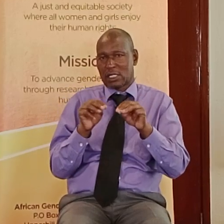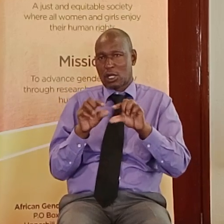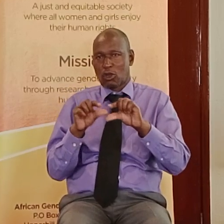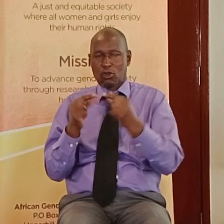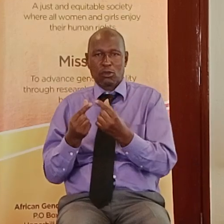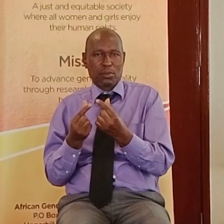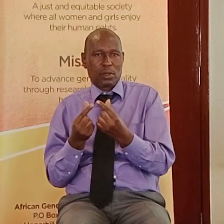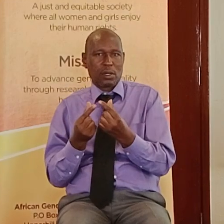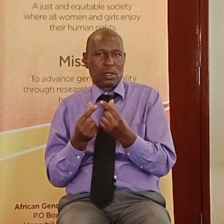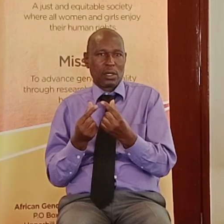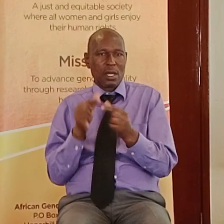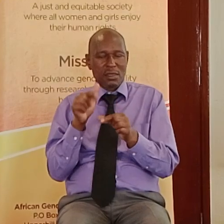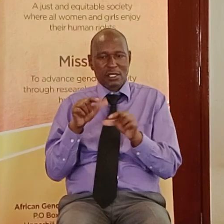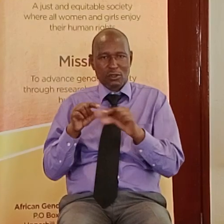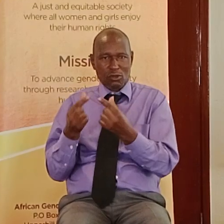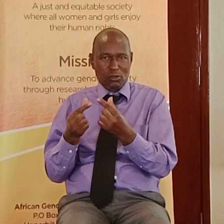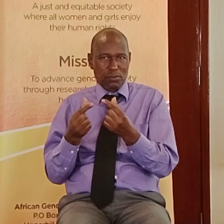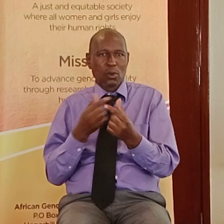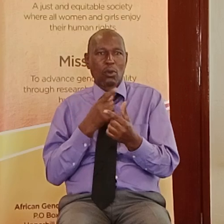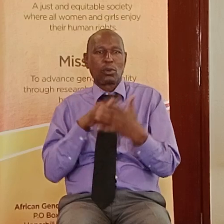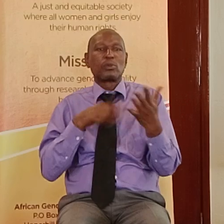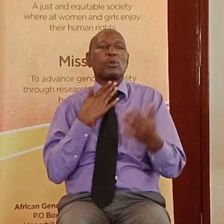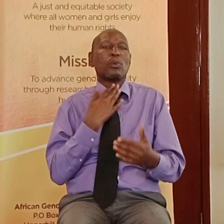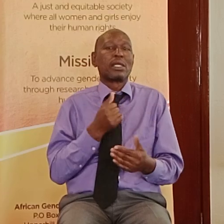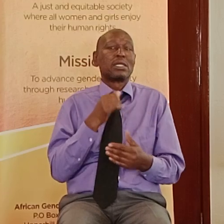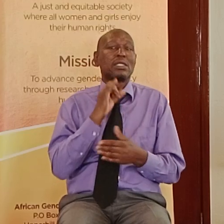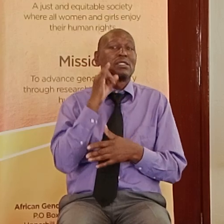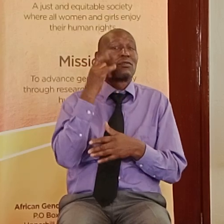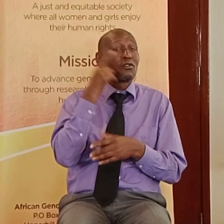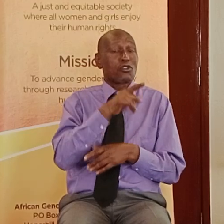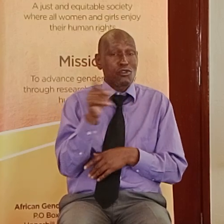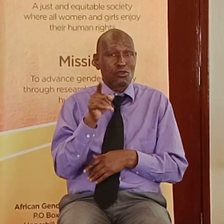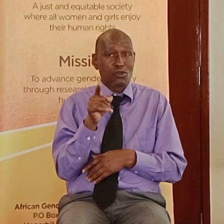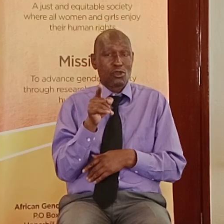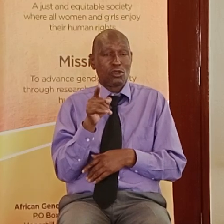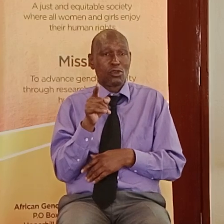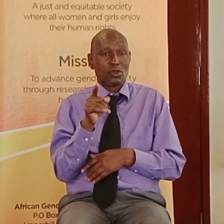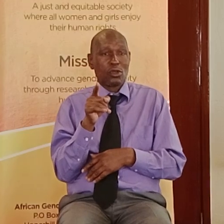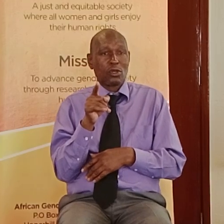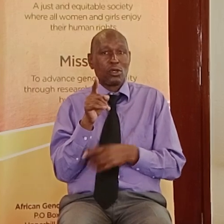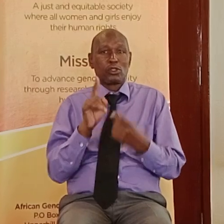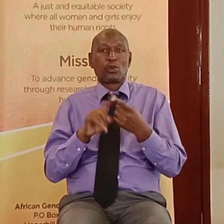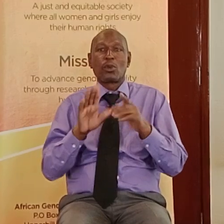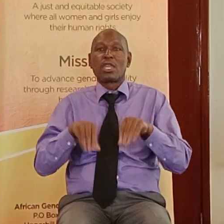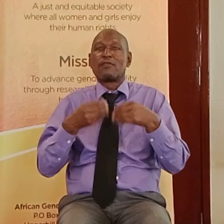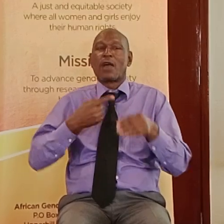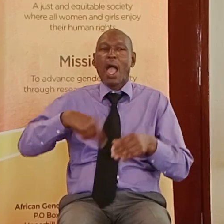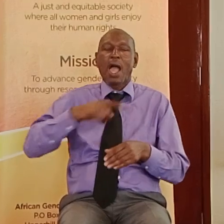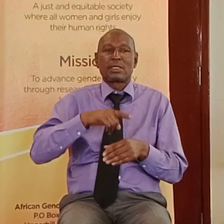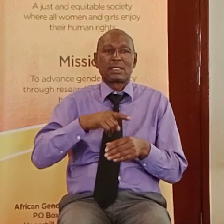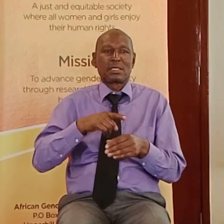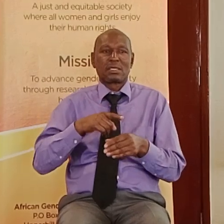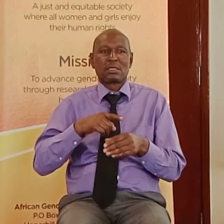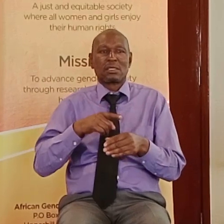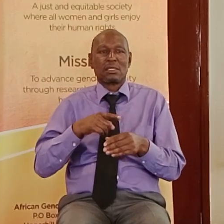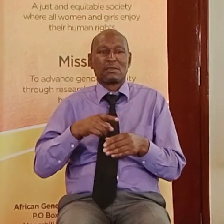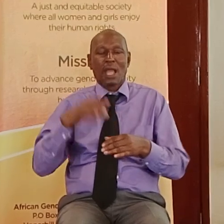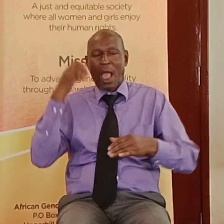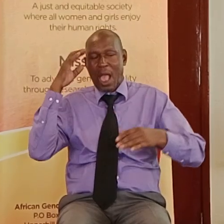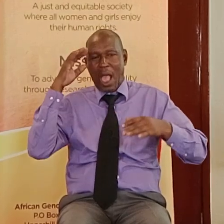this moderated group, what we want is for you to give us inputs on what are some of the